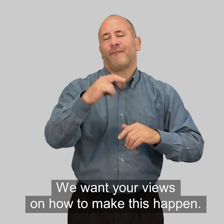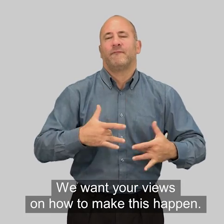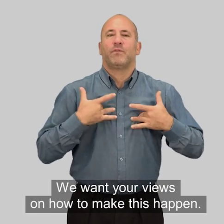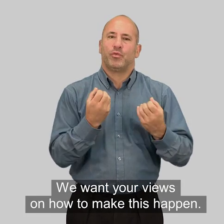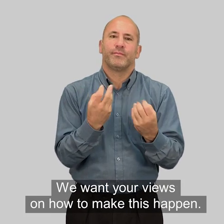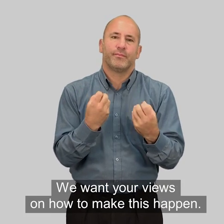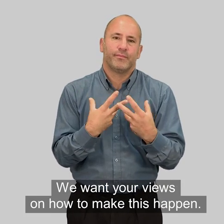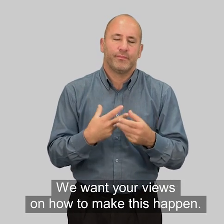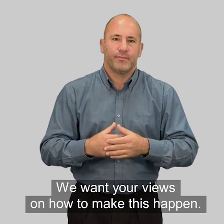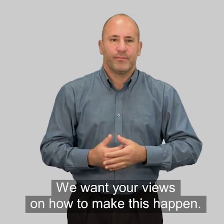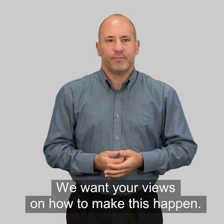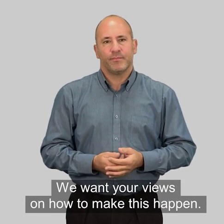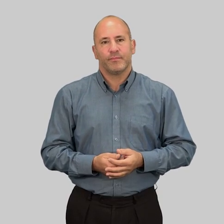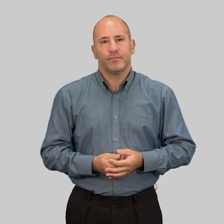how to make this happen.